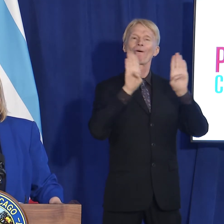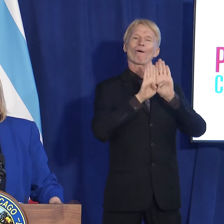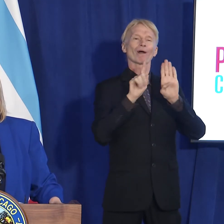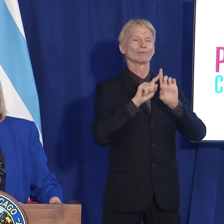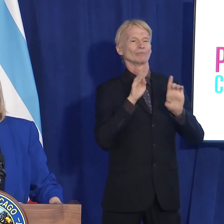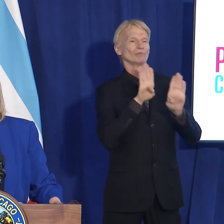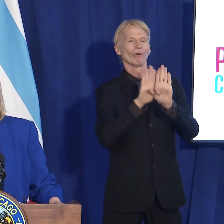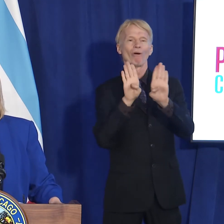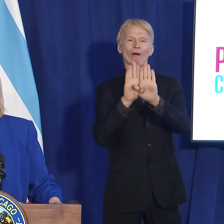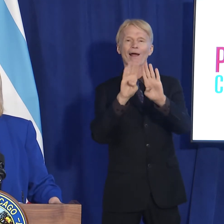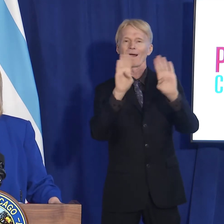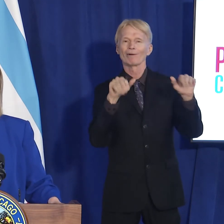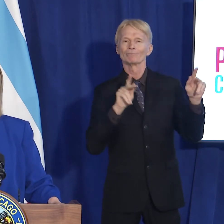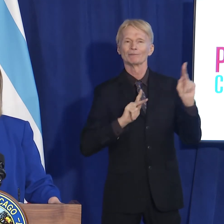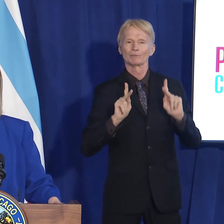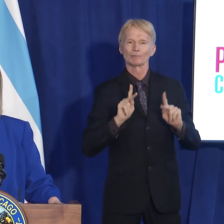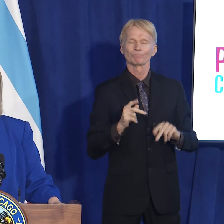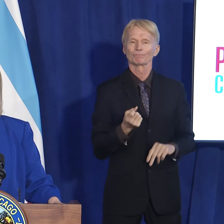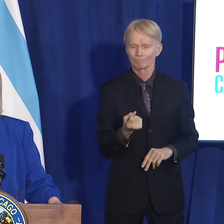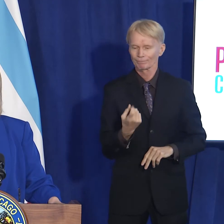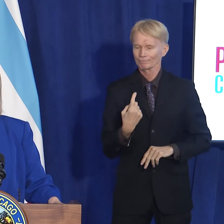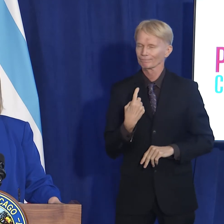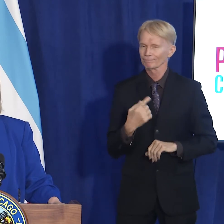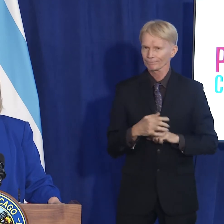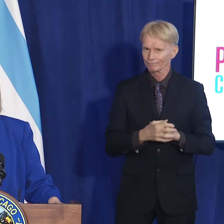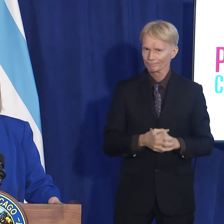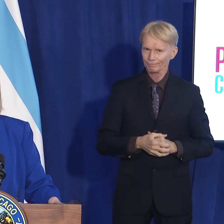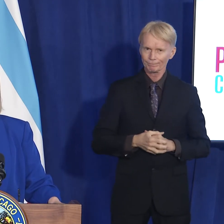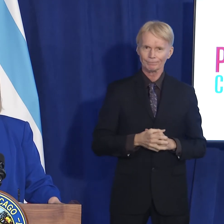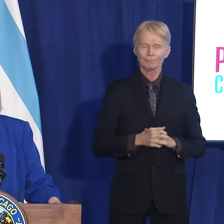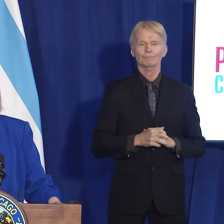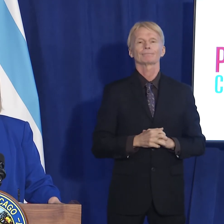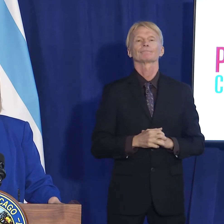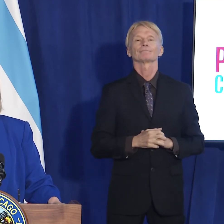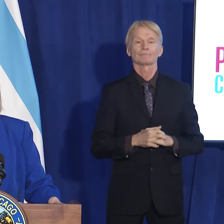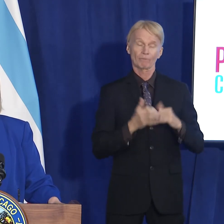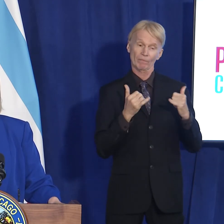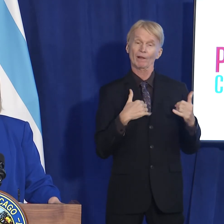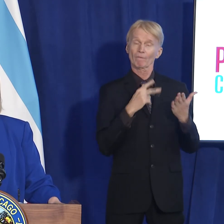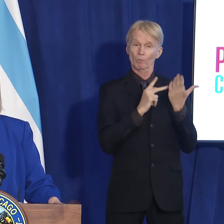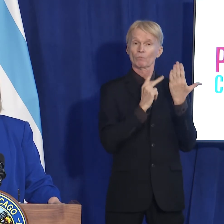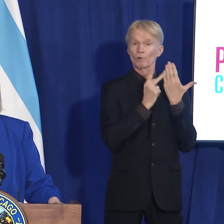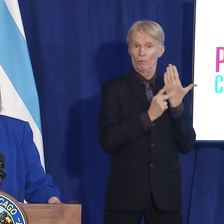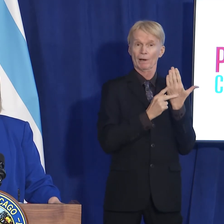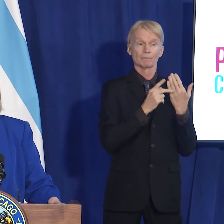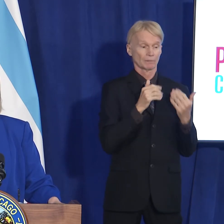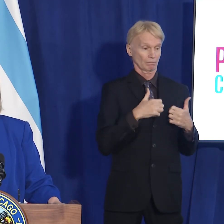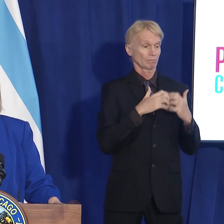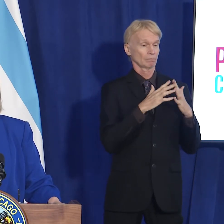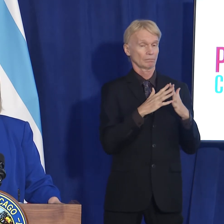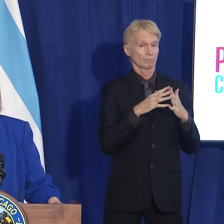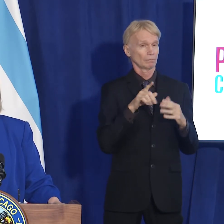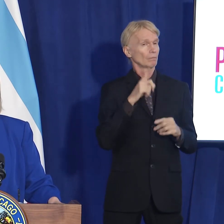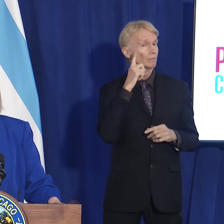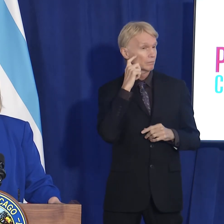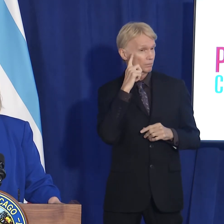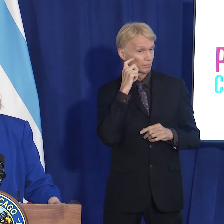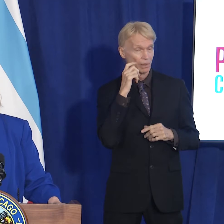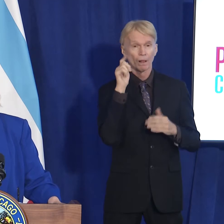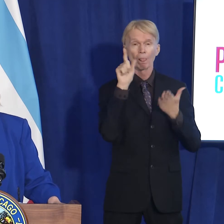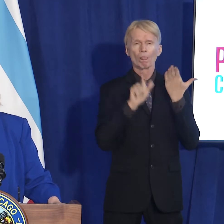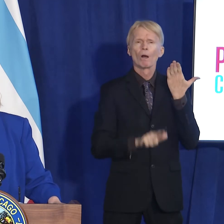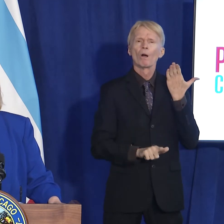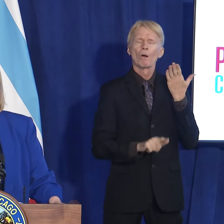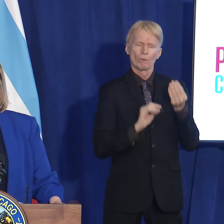With all the incentives you're doing, plus expanding the at-home program, do you think any of this is going to help some of those zip codes with low vaccination